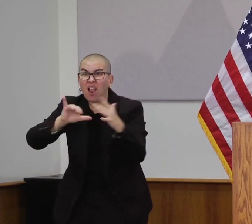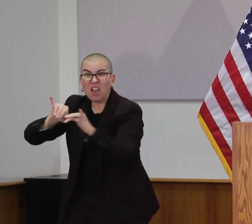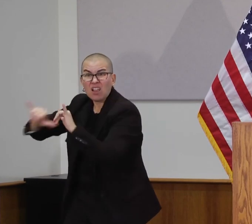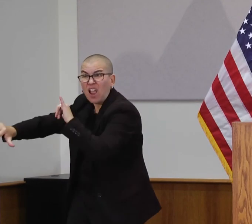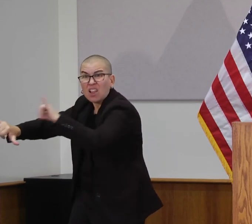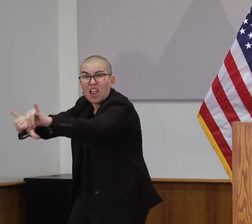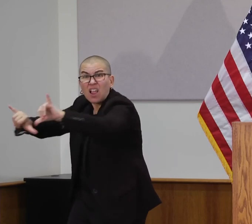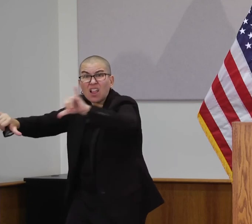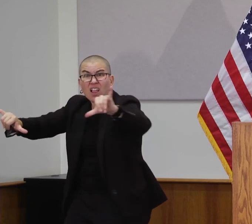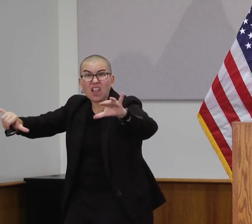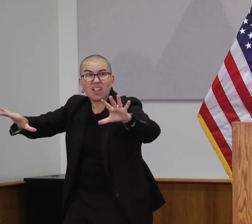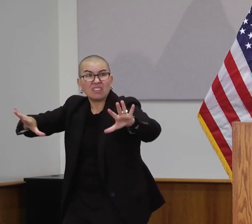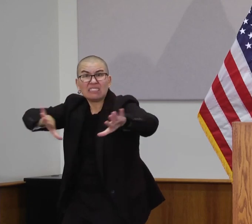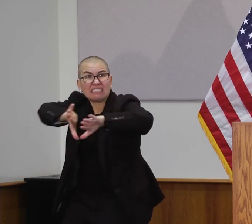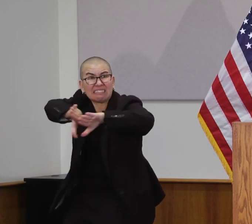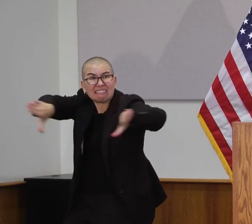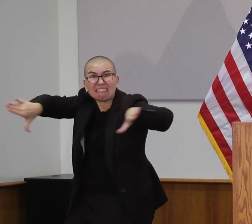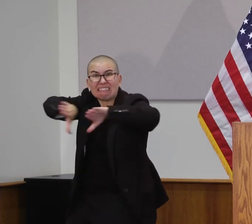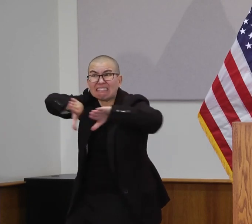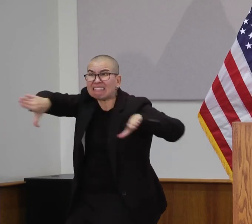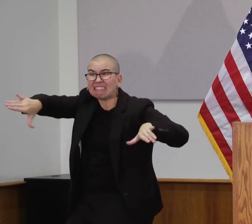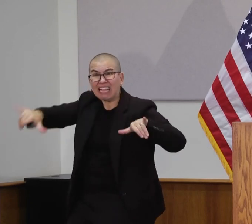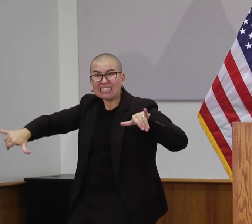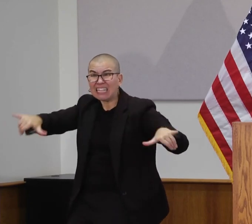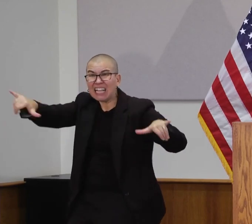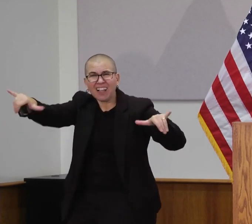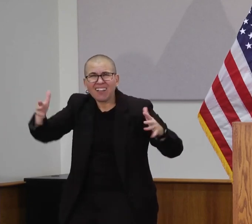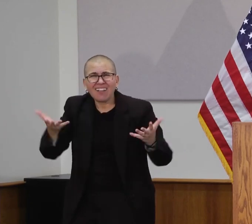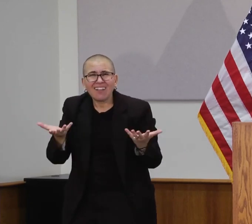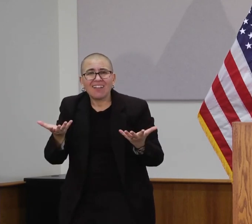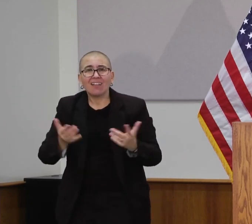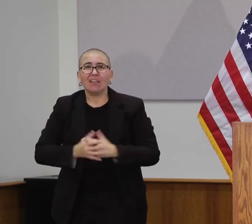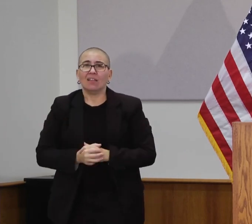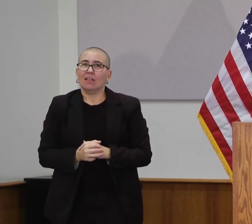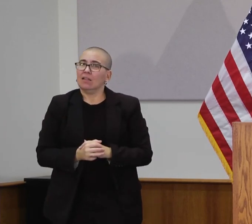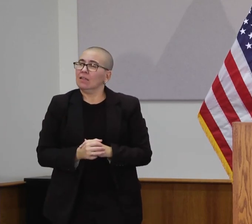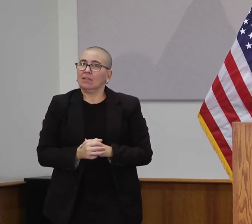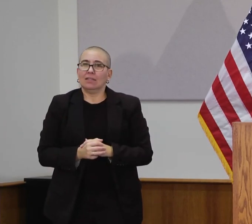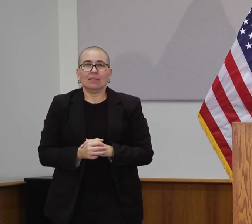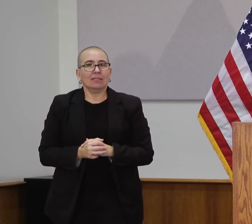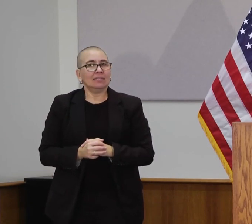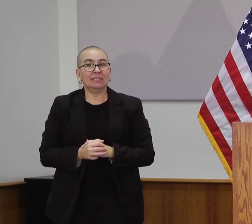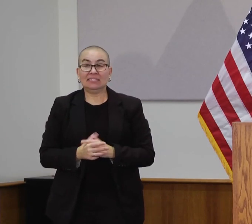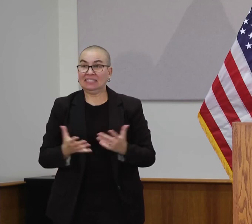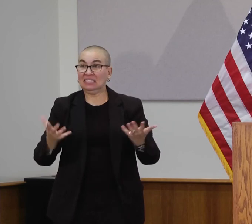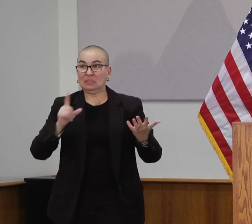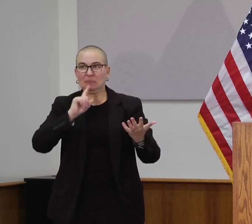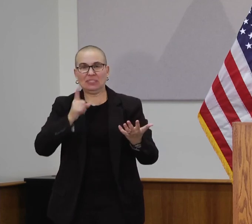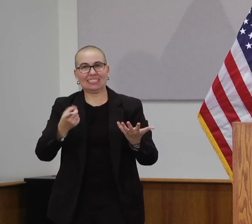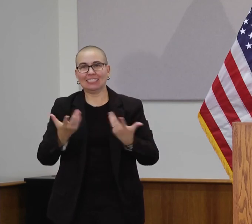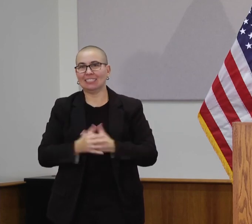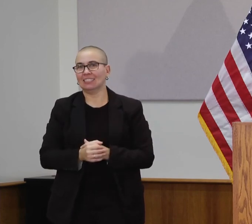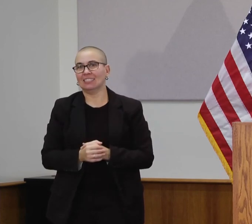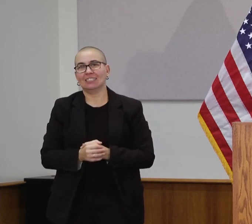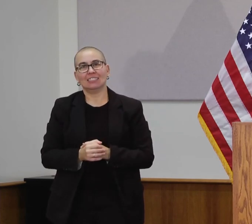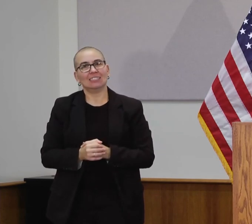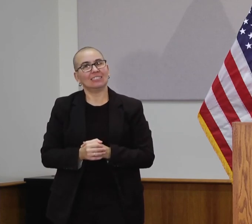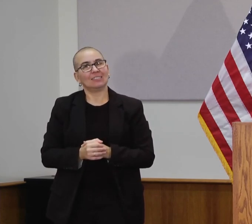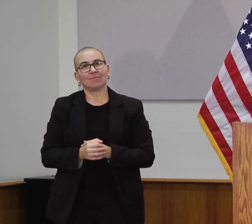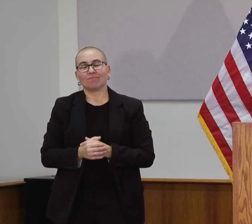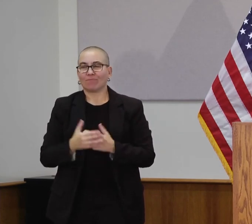workers safe? How do you do testing? And so I once again, I oftentimes hear people